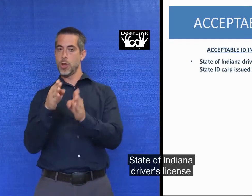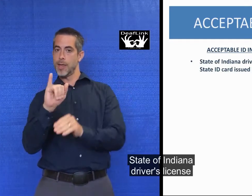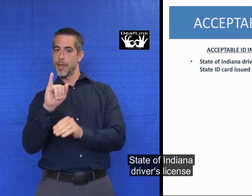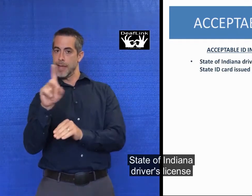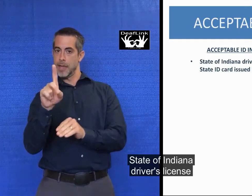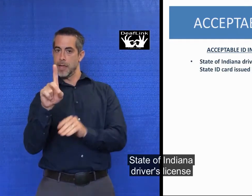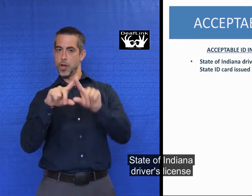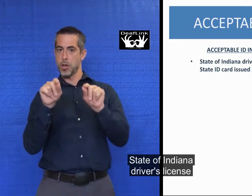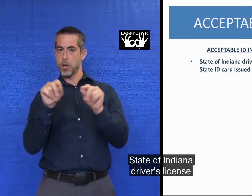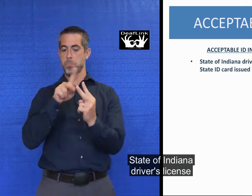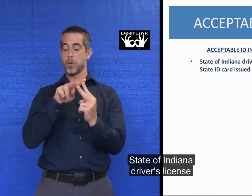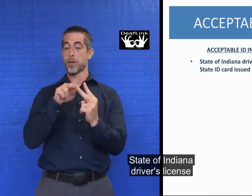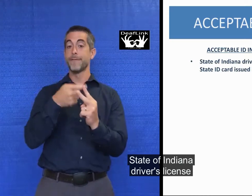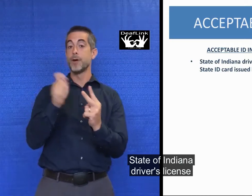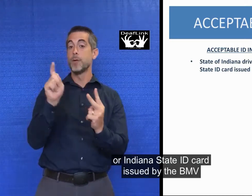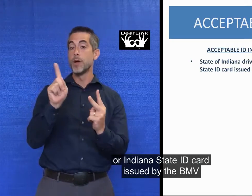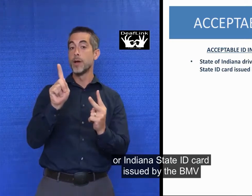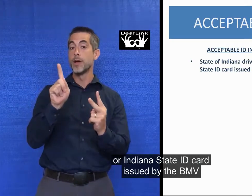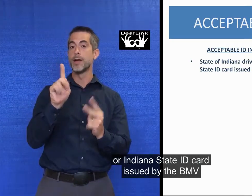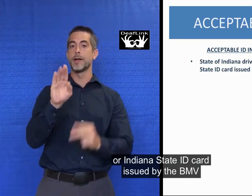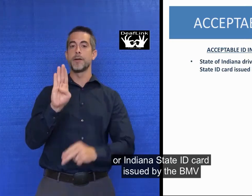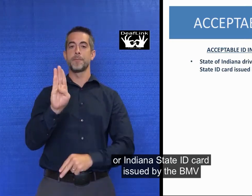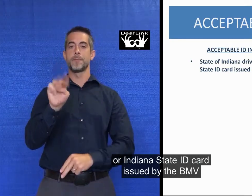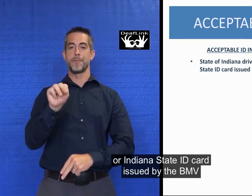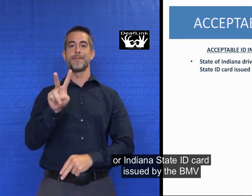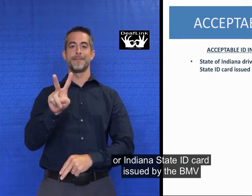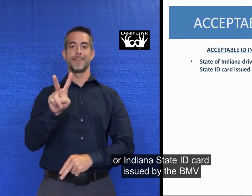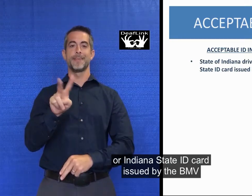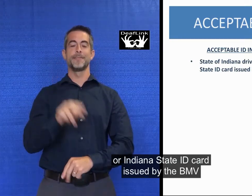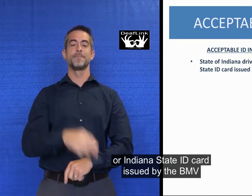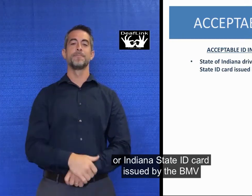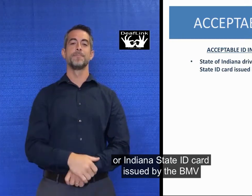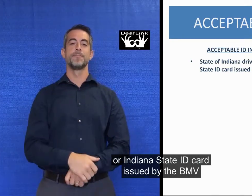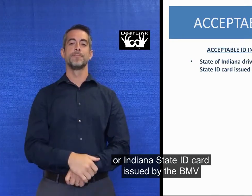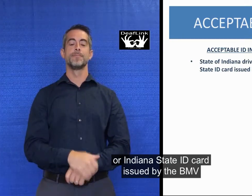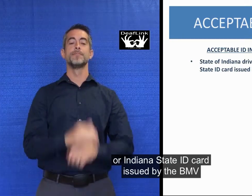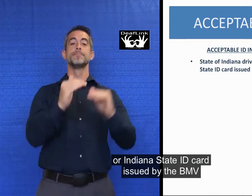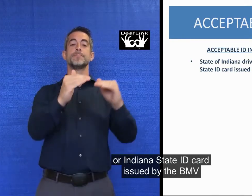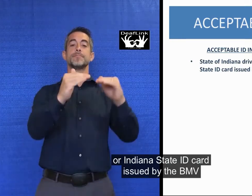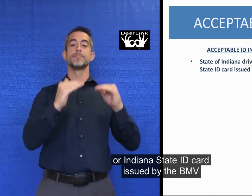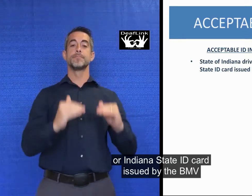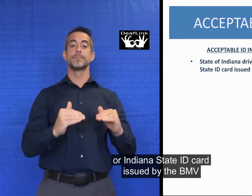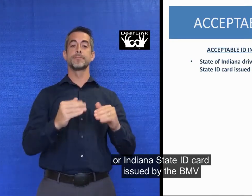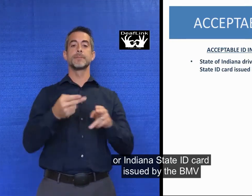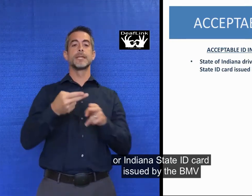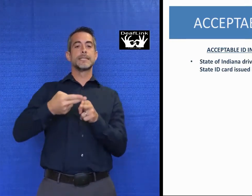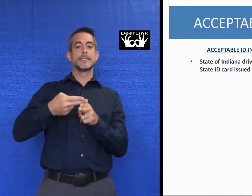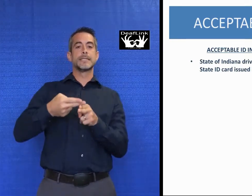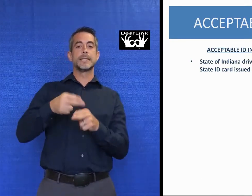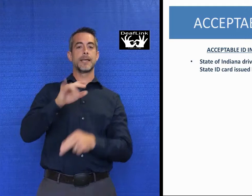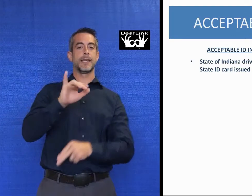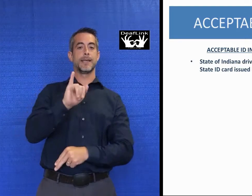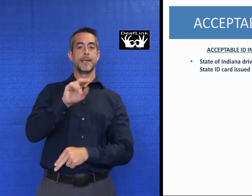A State of Indiana driver's license or Indiana State ID card issued by the BMV.